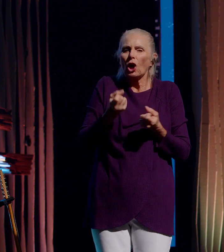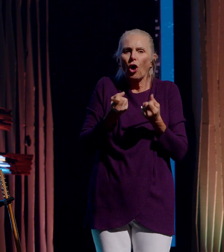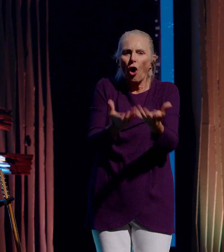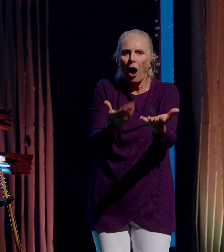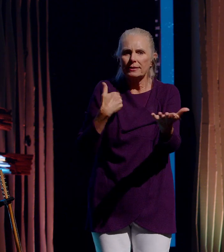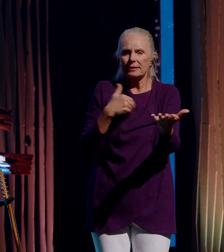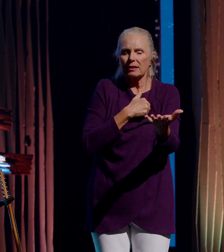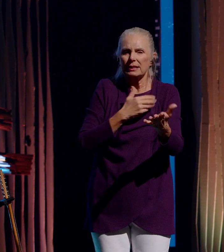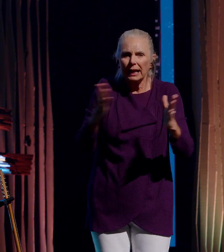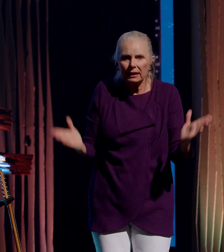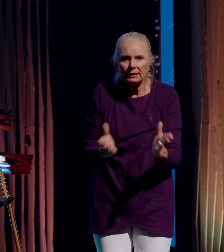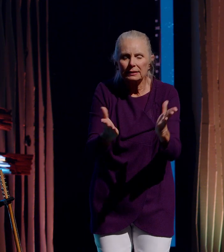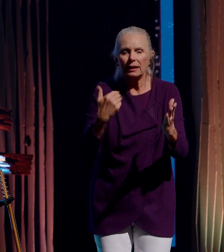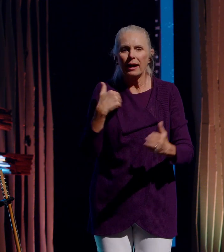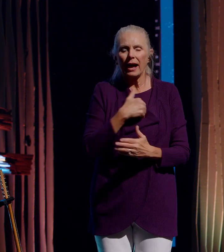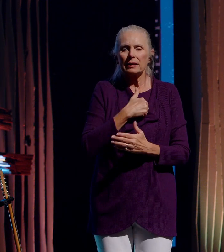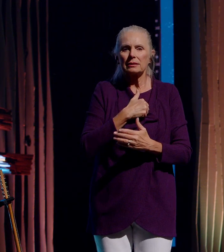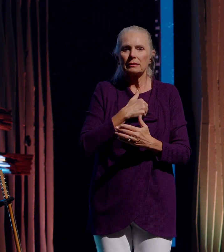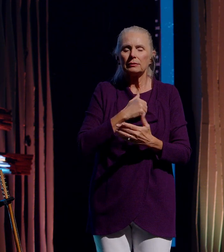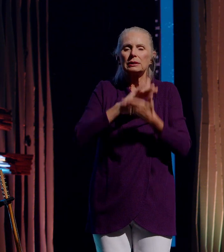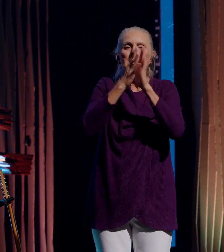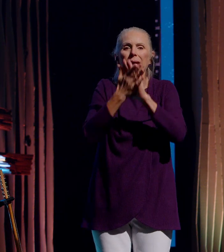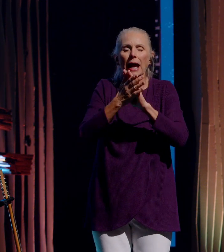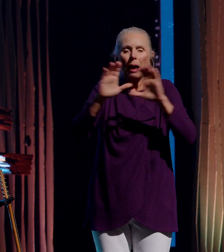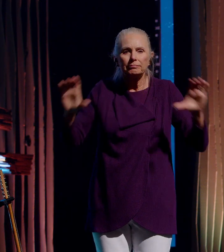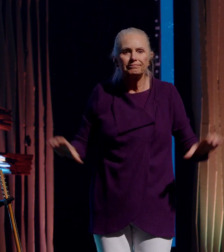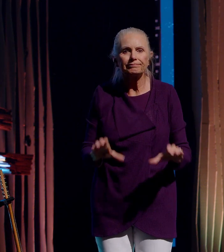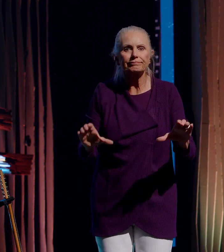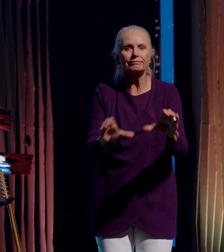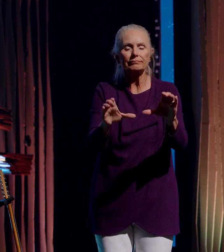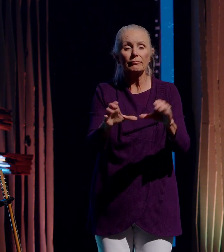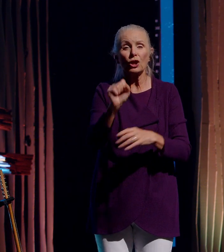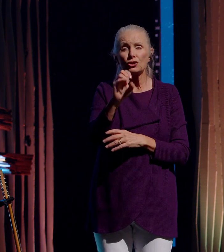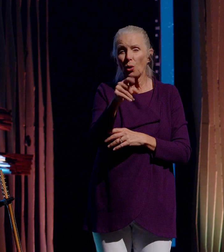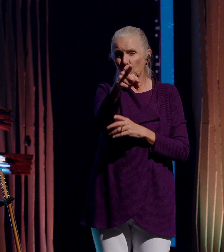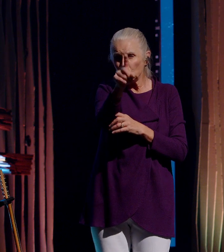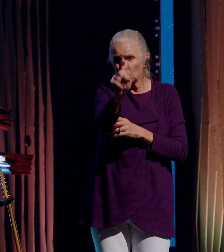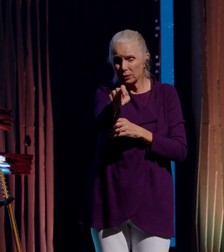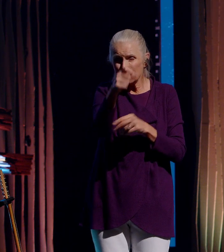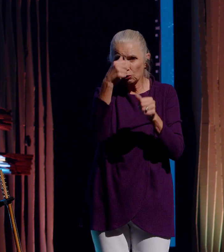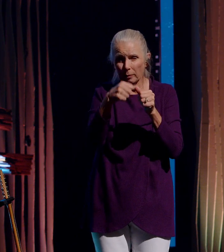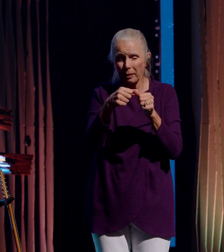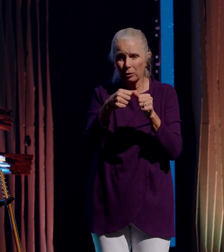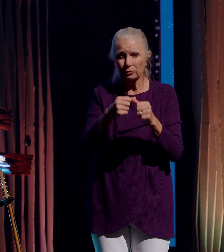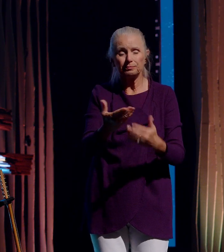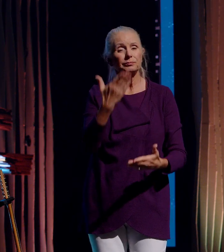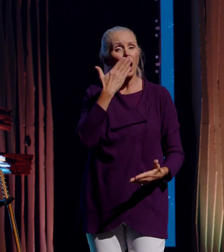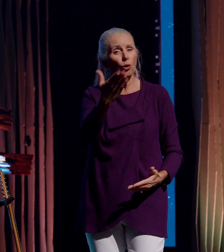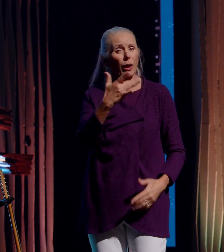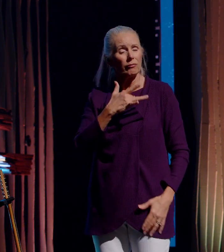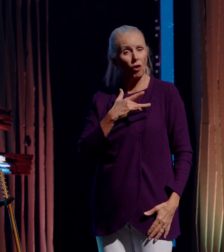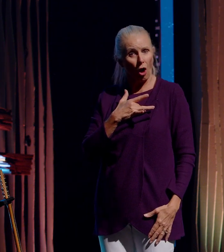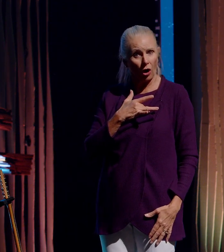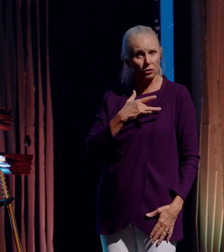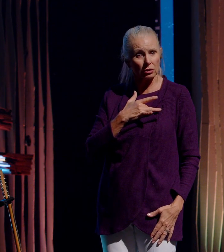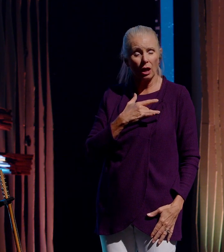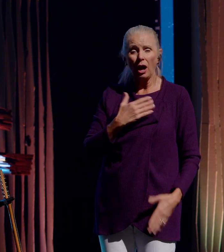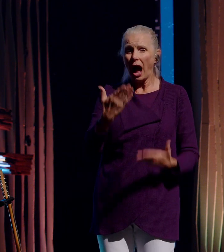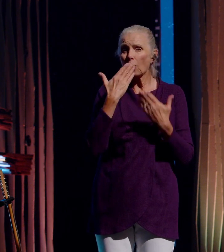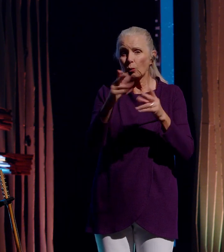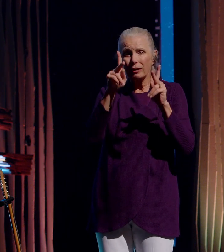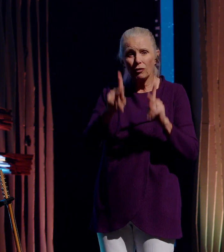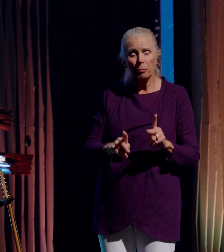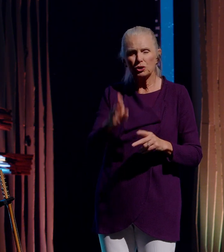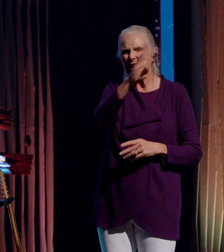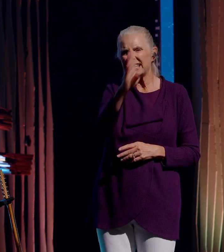it urges us to action. Here's something we need to hold on to today. Grateful hearts do not forget what has been